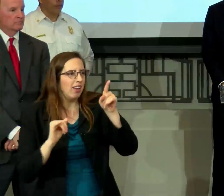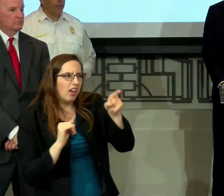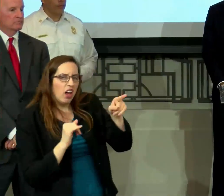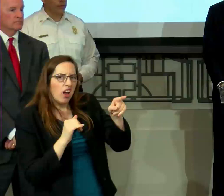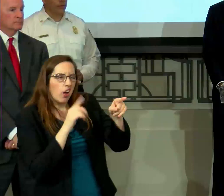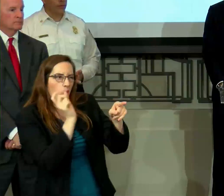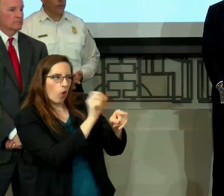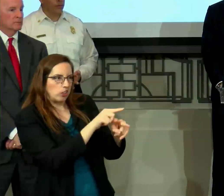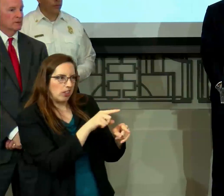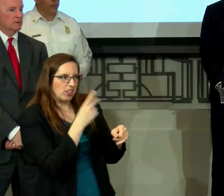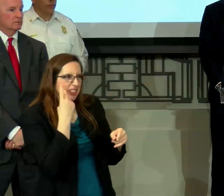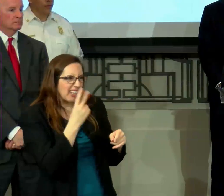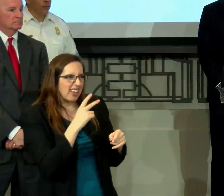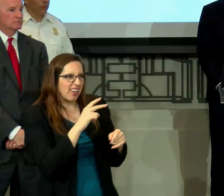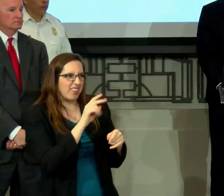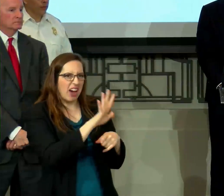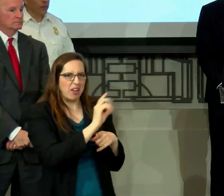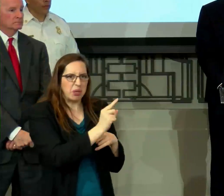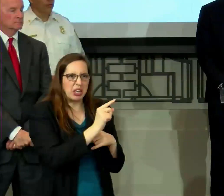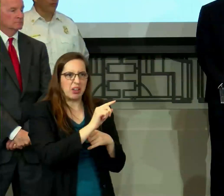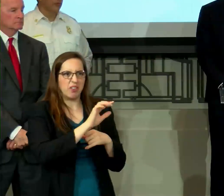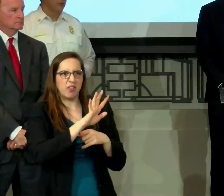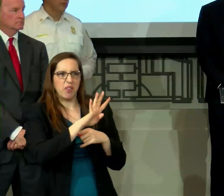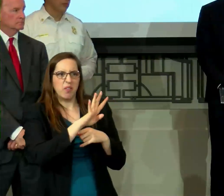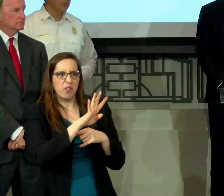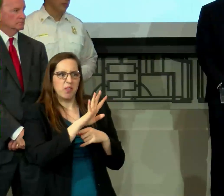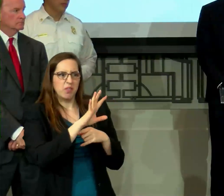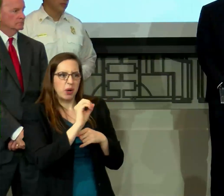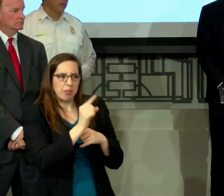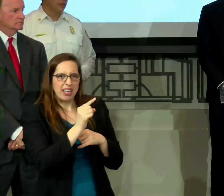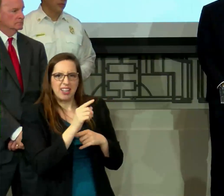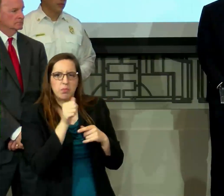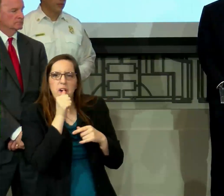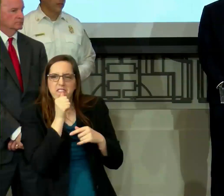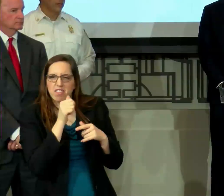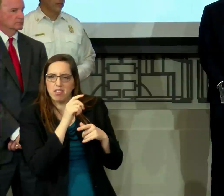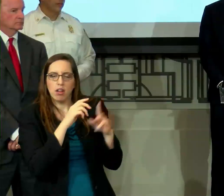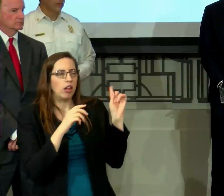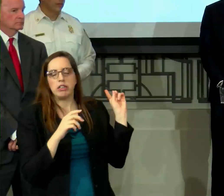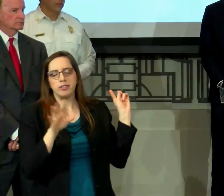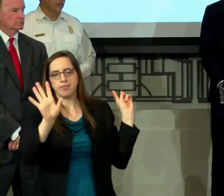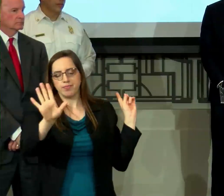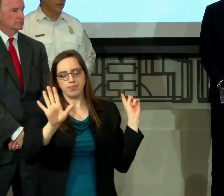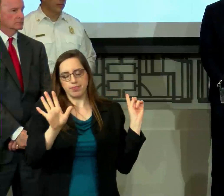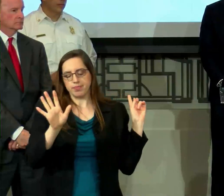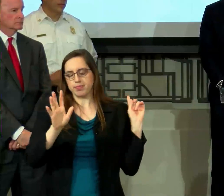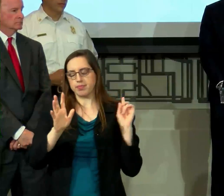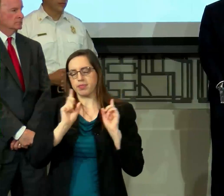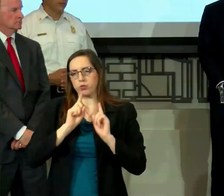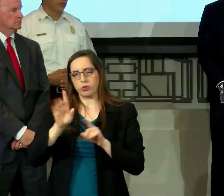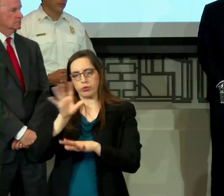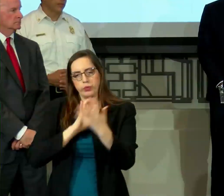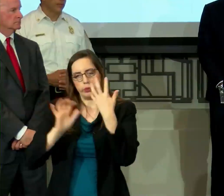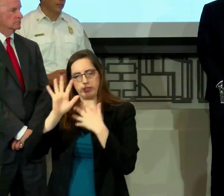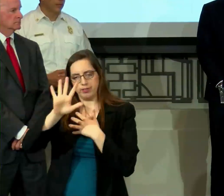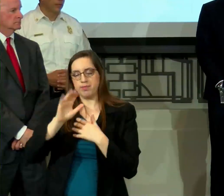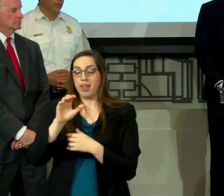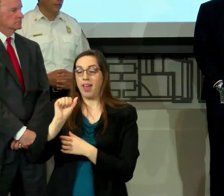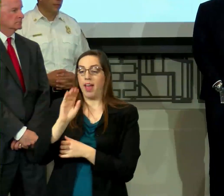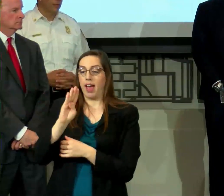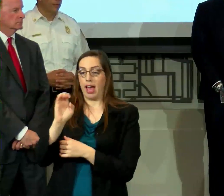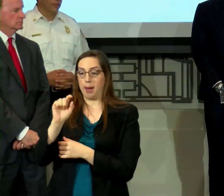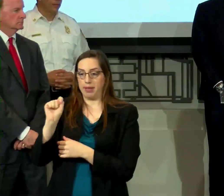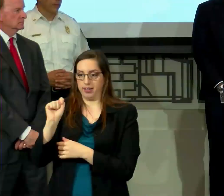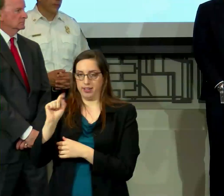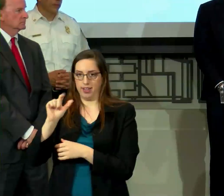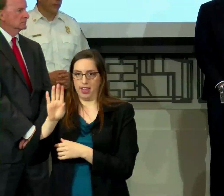5-minute, 40-minute Yeah. private? Have you seen that anywhere in Houston? I've not seen that yet, but that's another confusion point. So Abbott Labs,